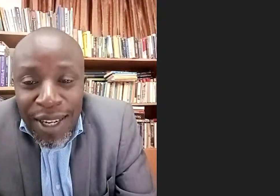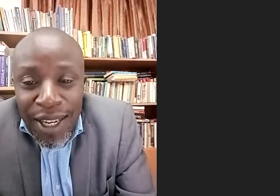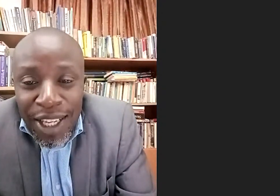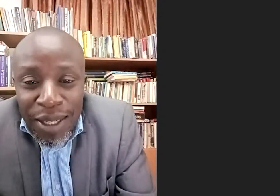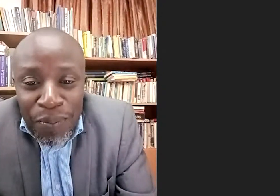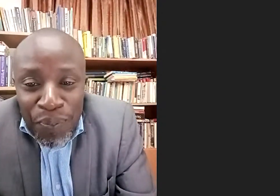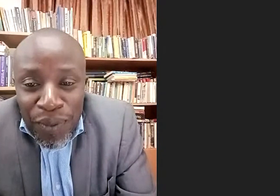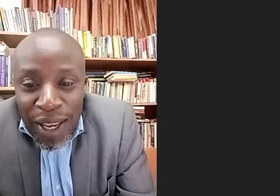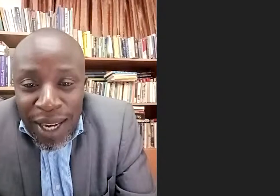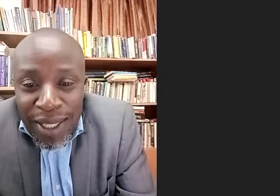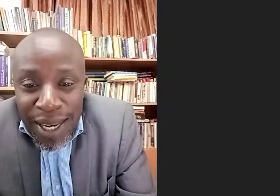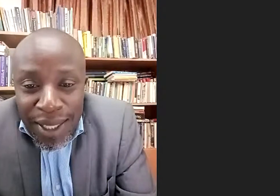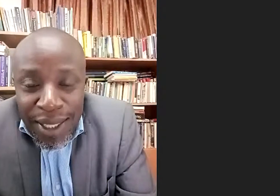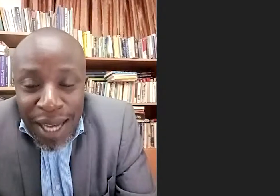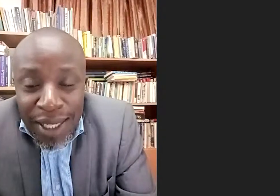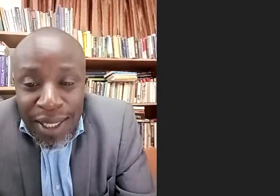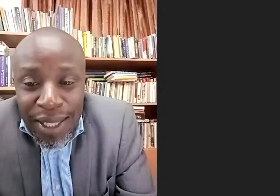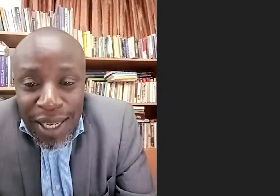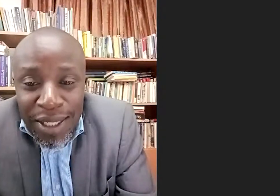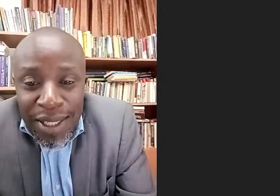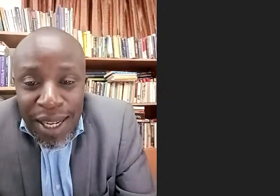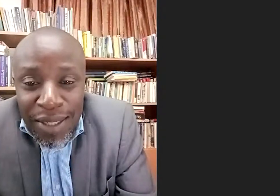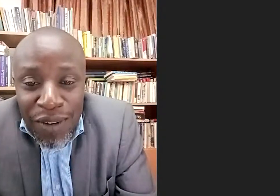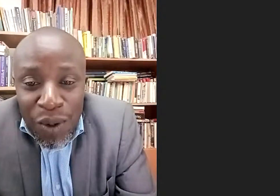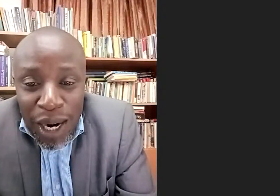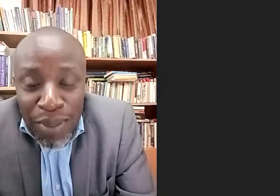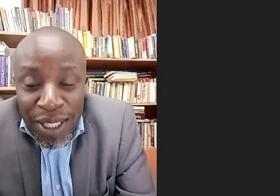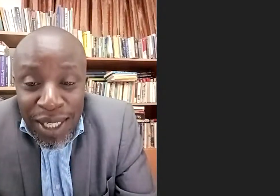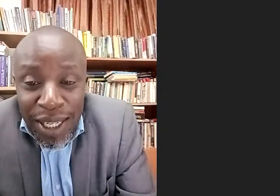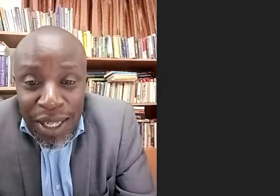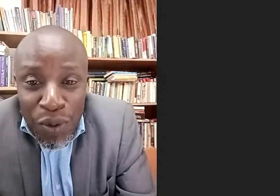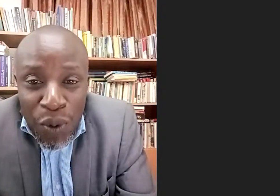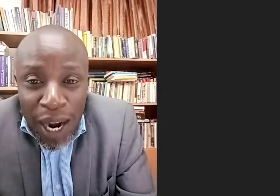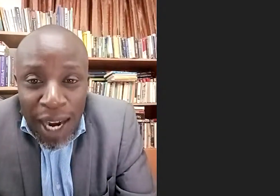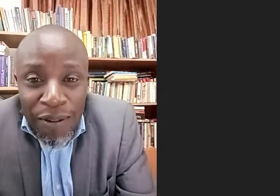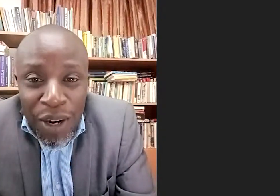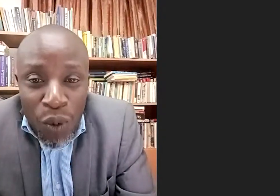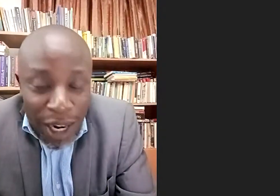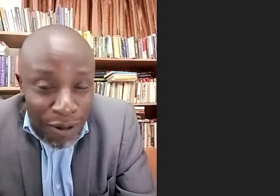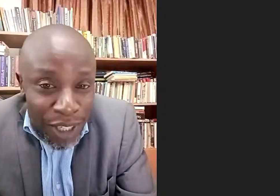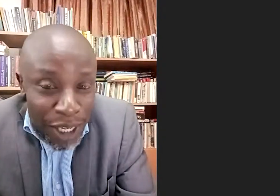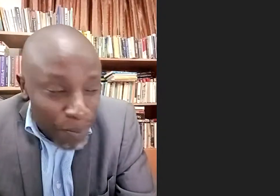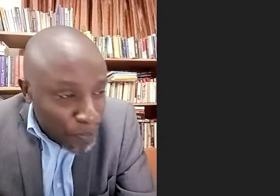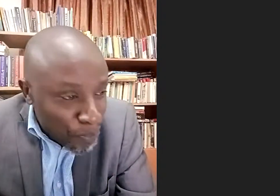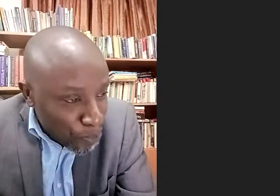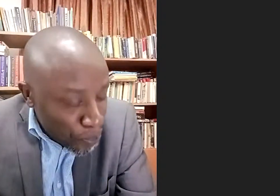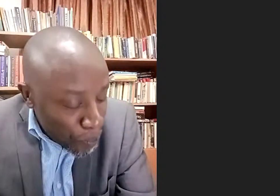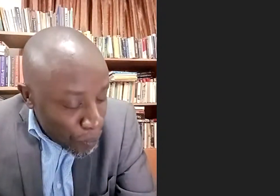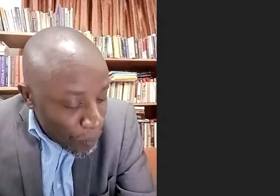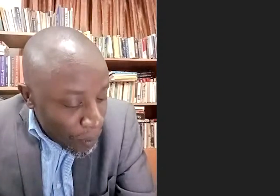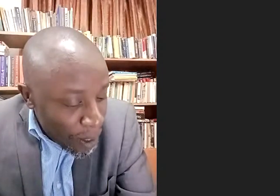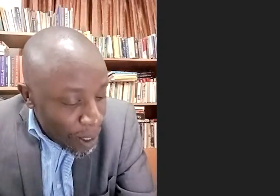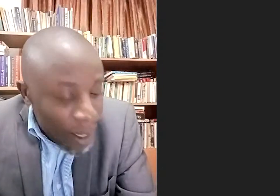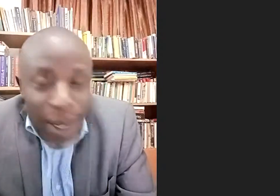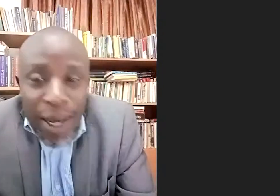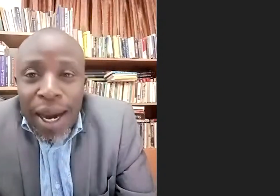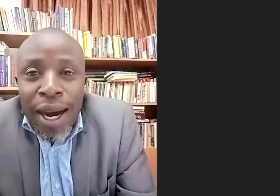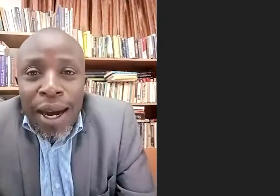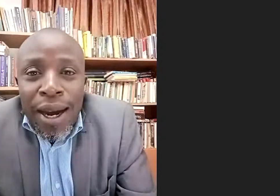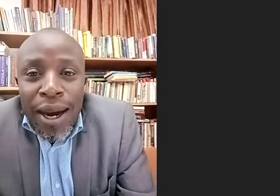love. Yes, that is very well appreciated. You had a very wonderful day.